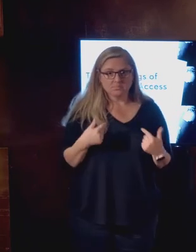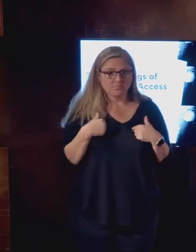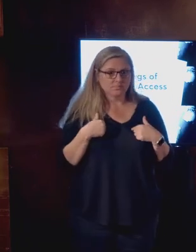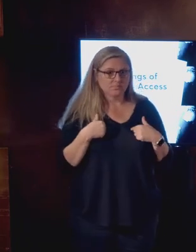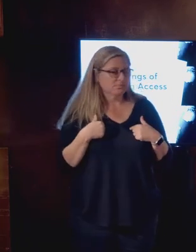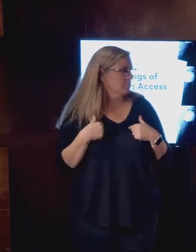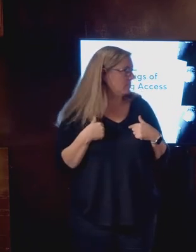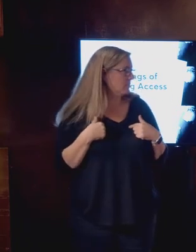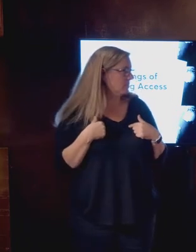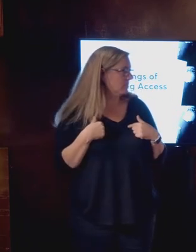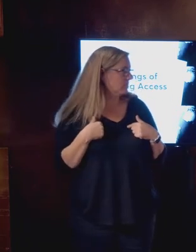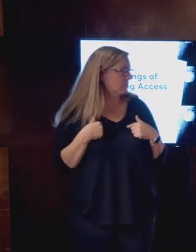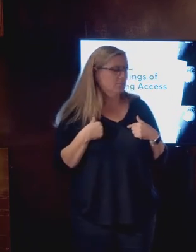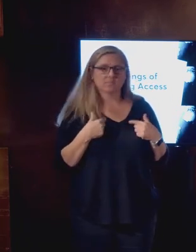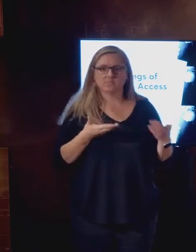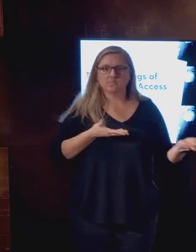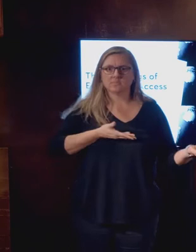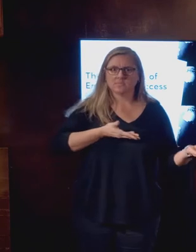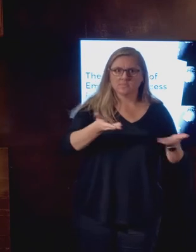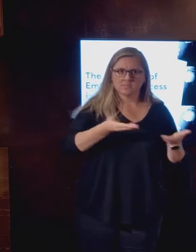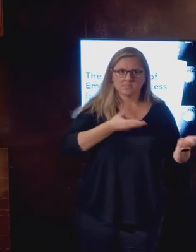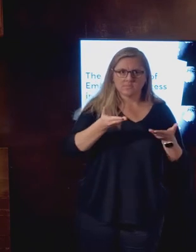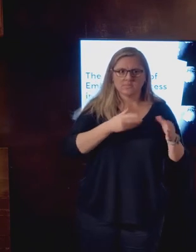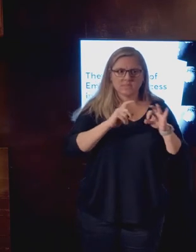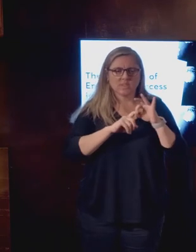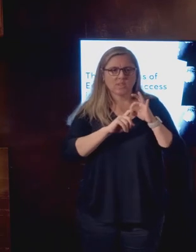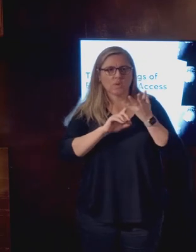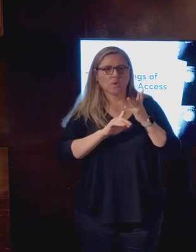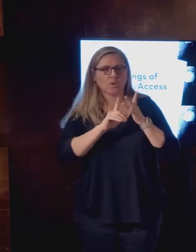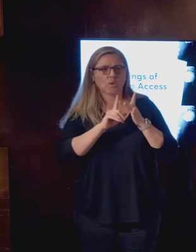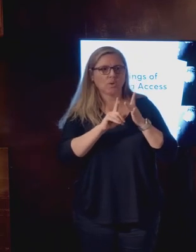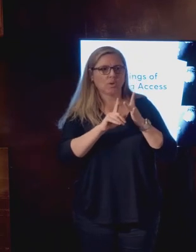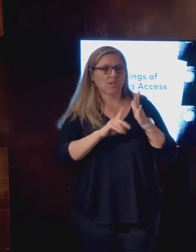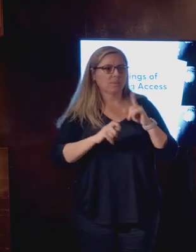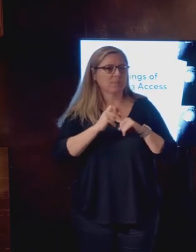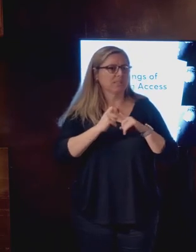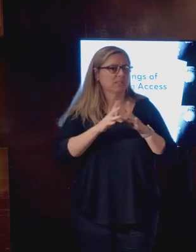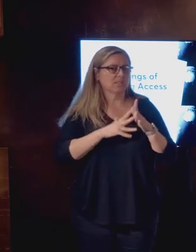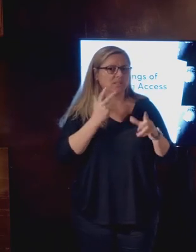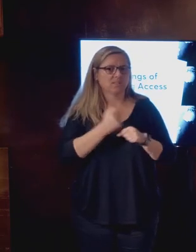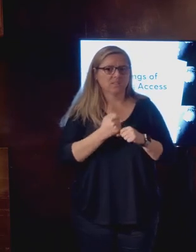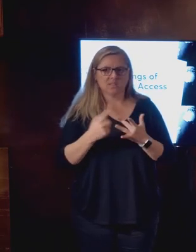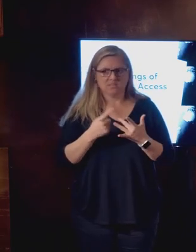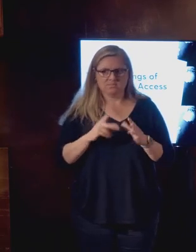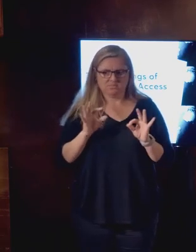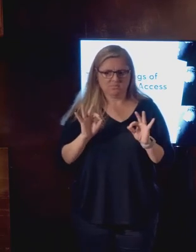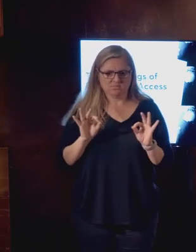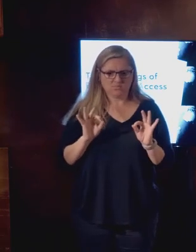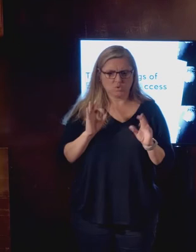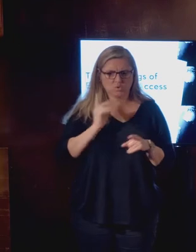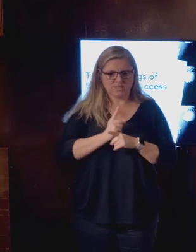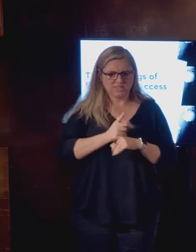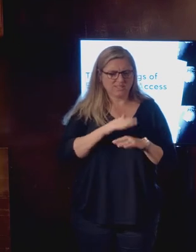As a performer, like in my occasional performing in quippings or other things, we have never discussed that. But as a